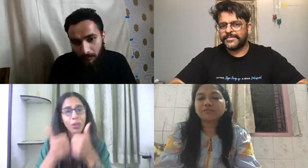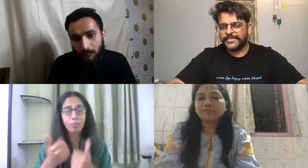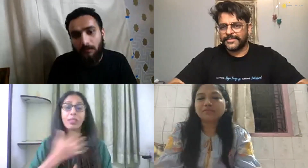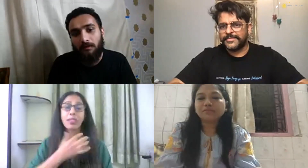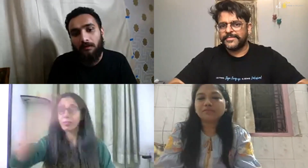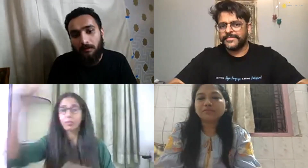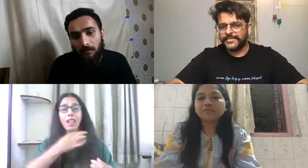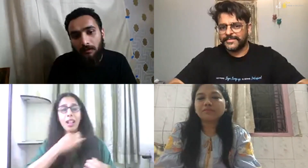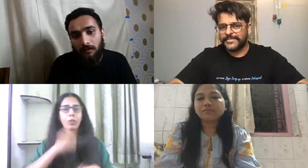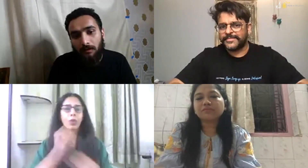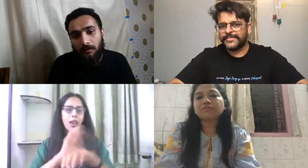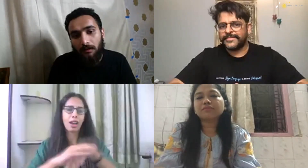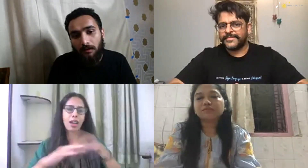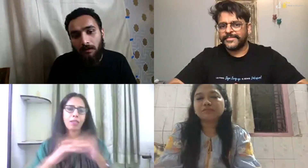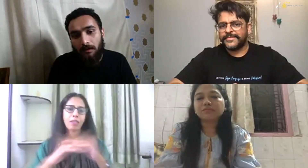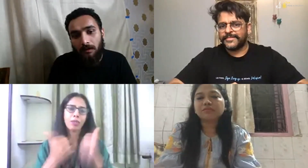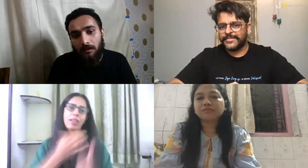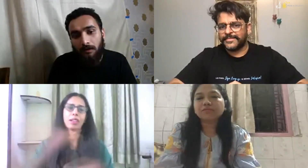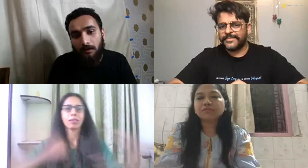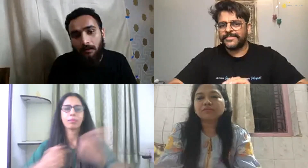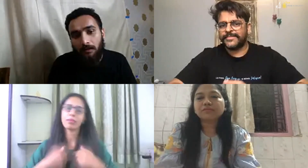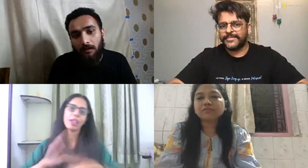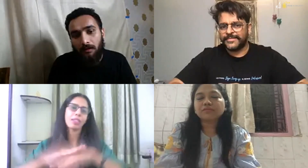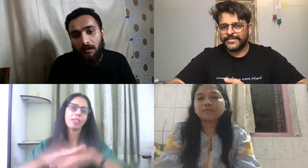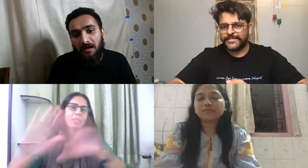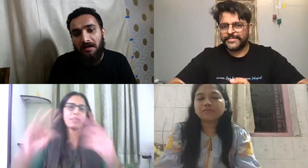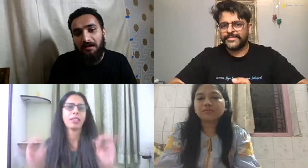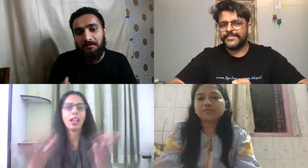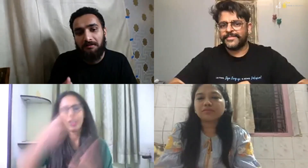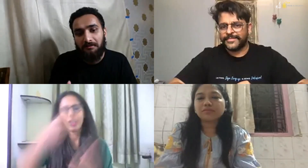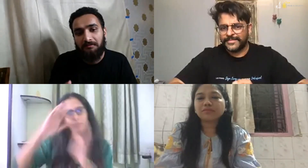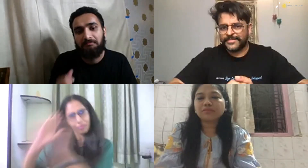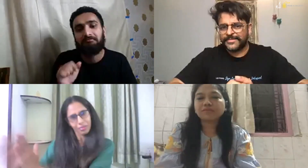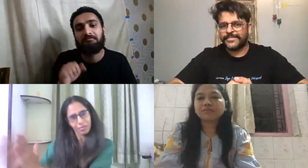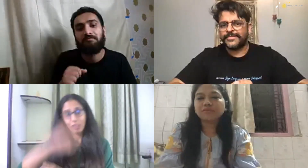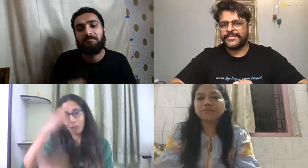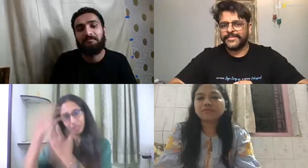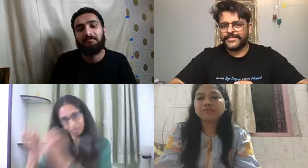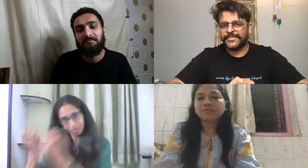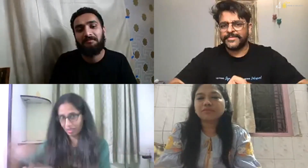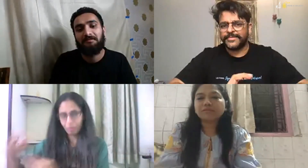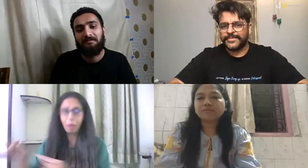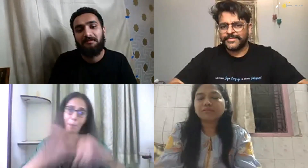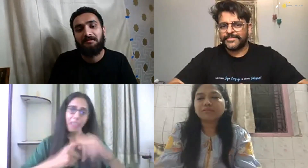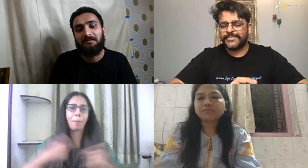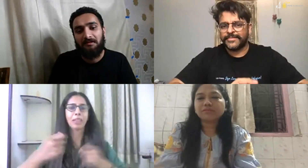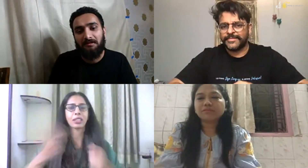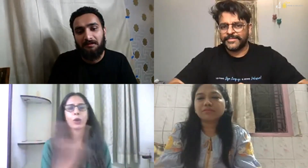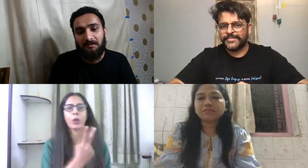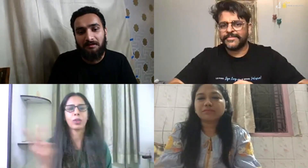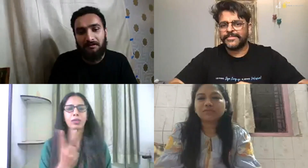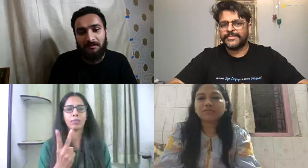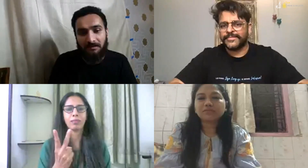Wow. So some people are good, and when they like my work, they actually started calling me. So